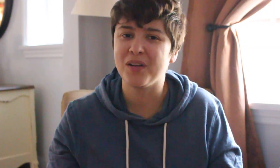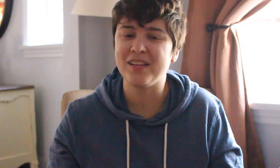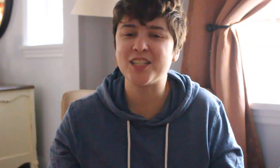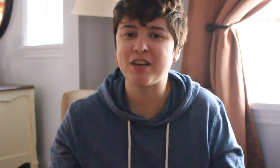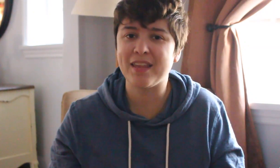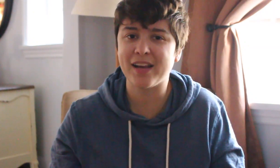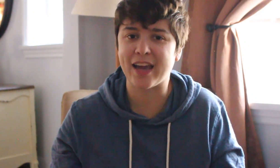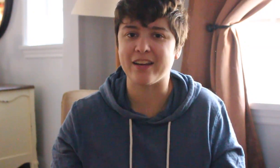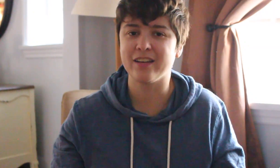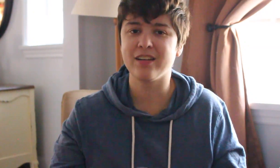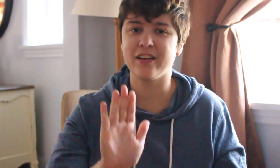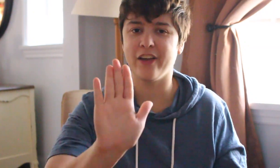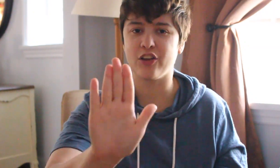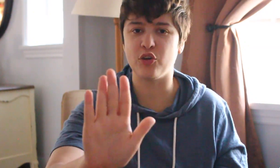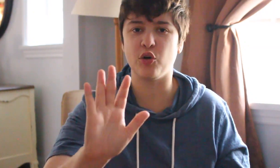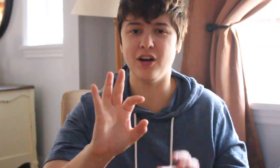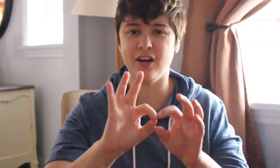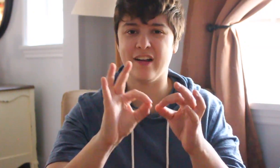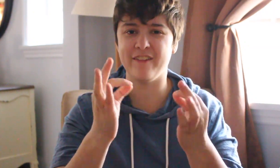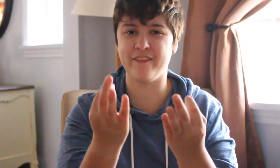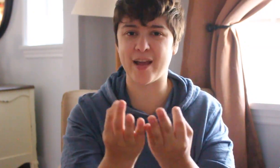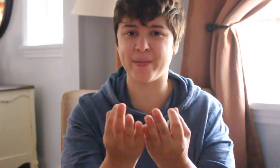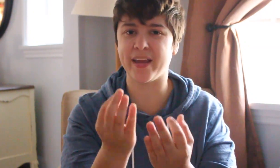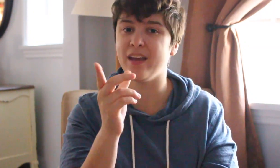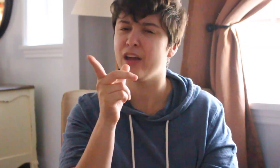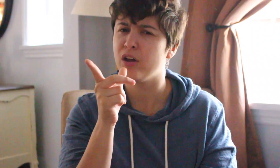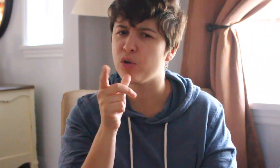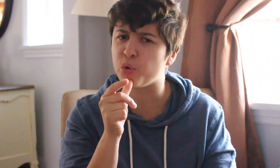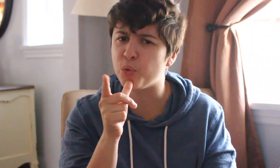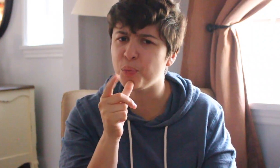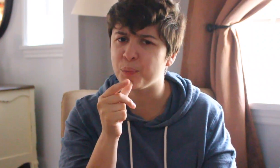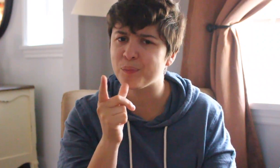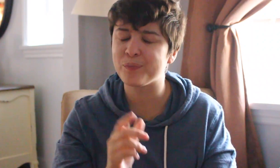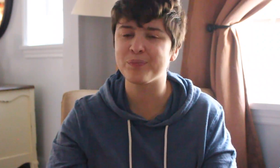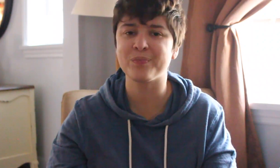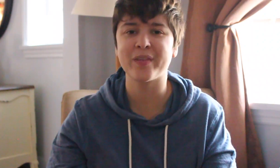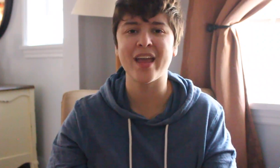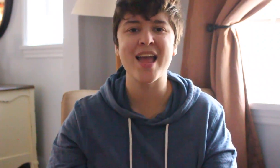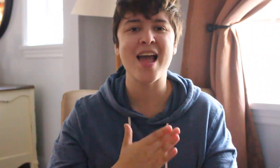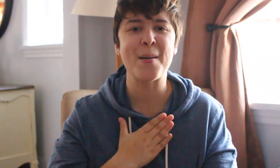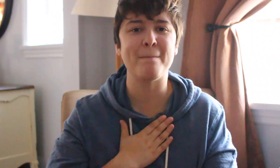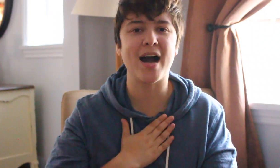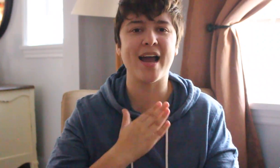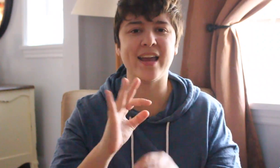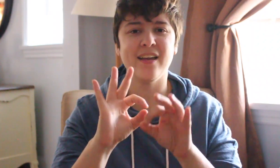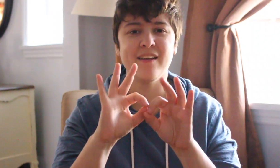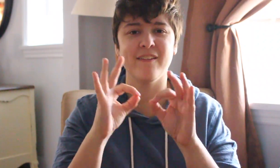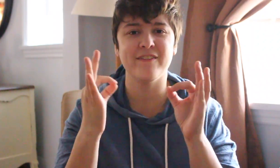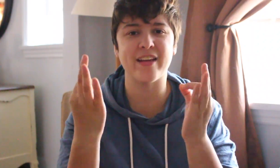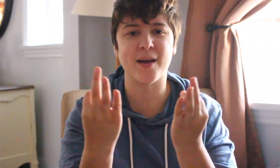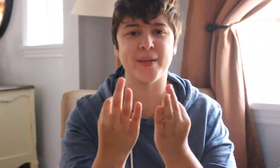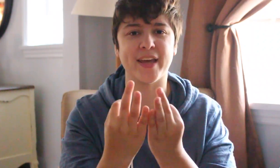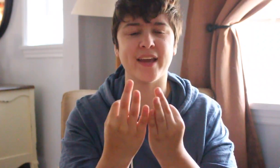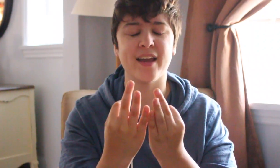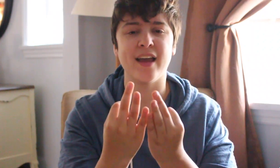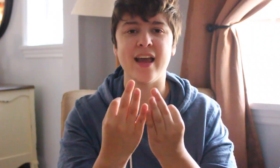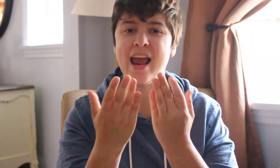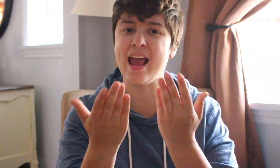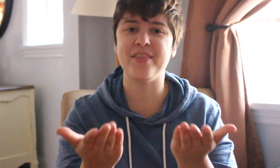let's try that again. Your family who. My family. And